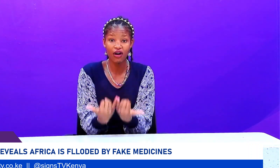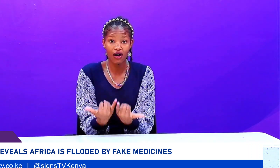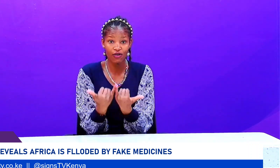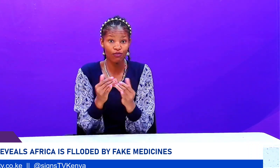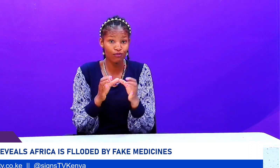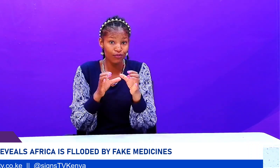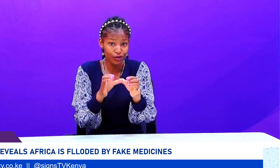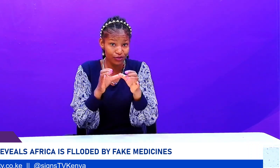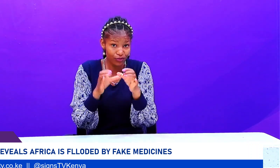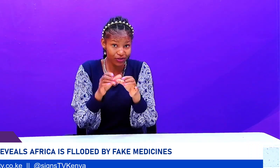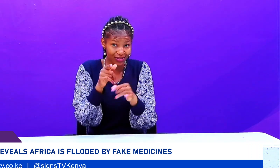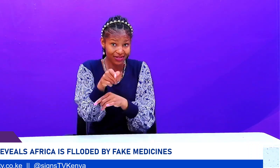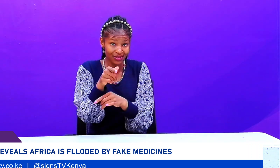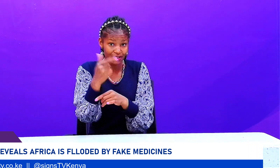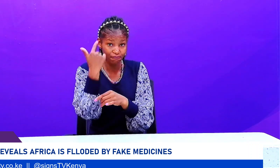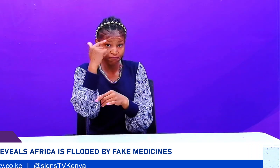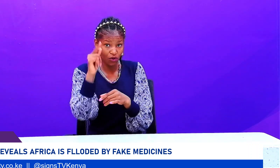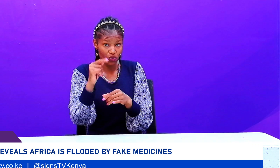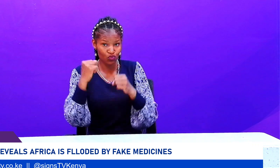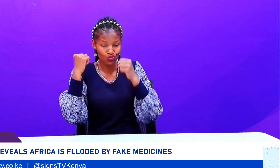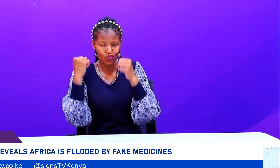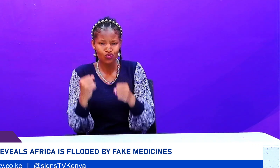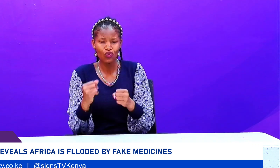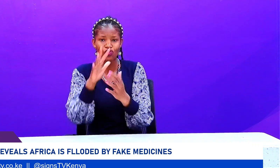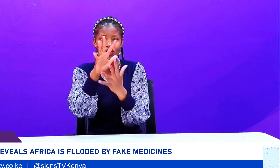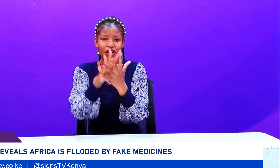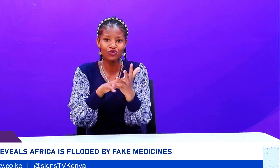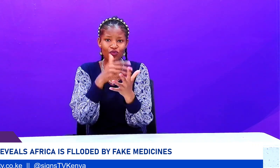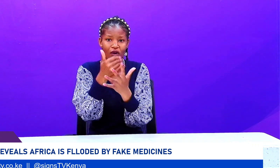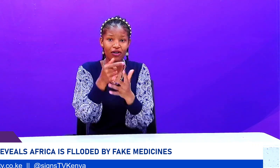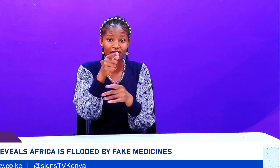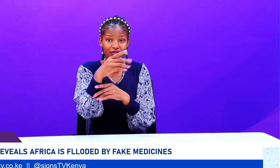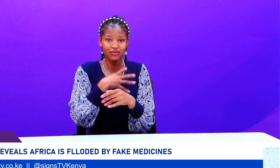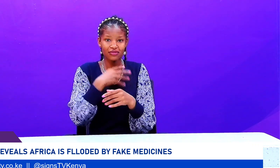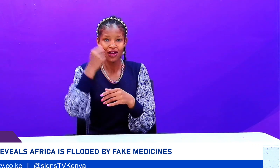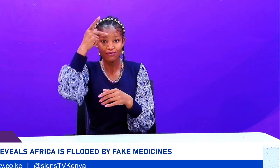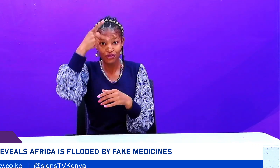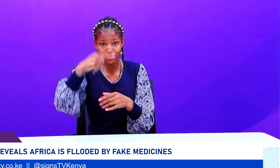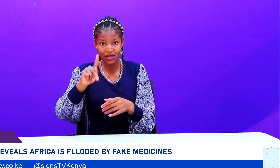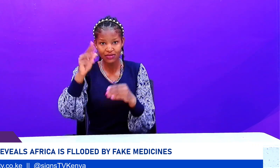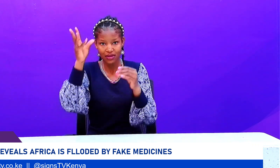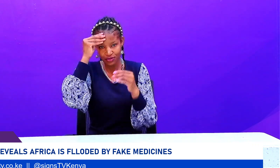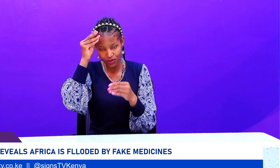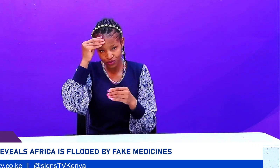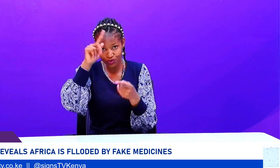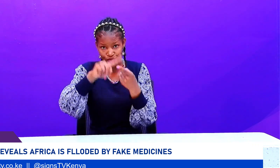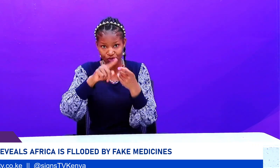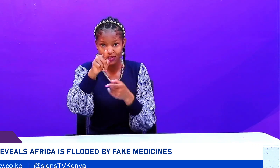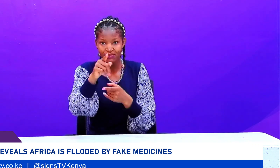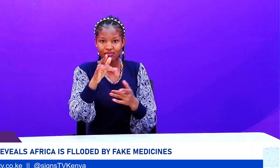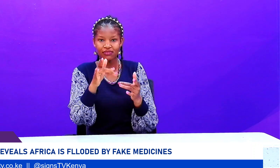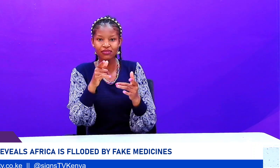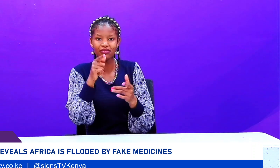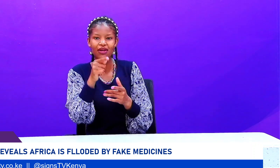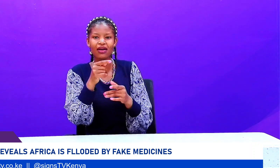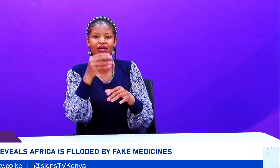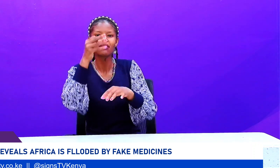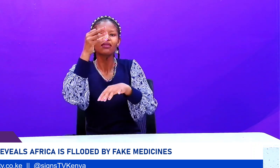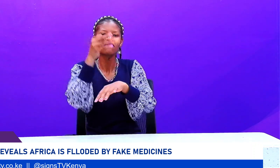Africa, with the group now pushing to establish strong networks and public education in order to